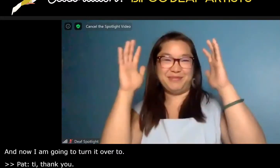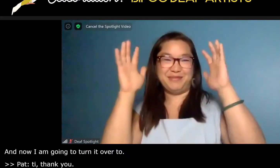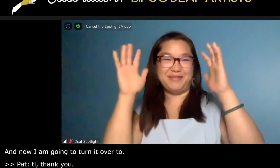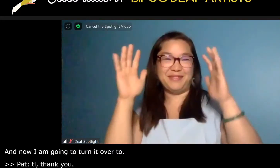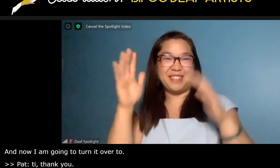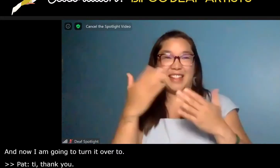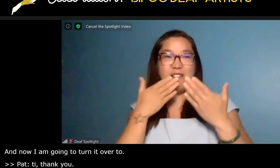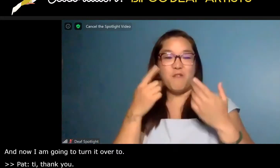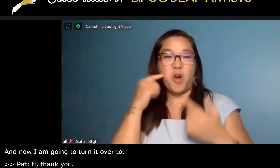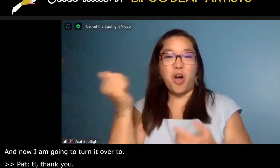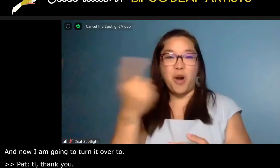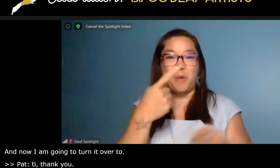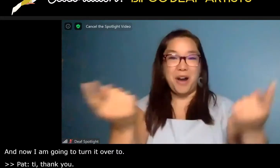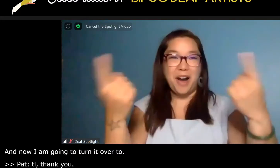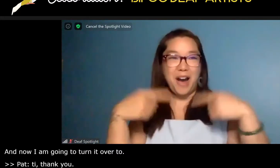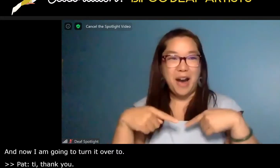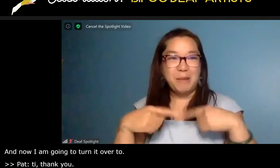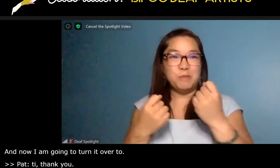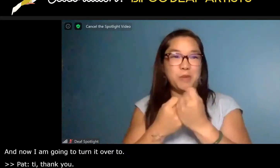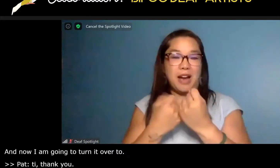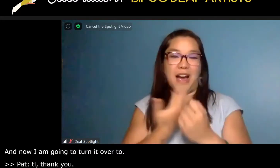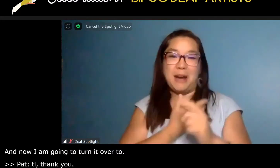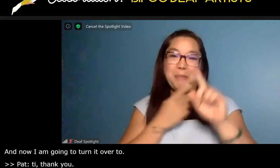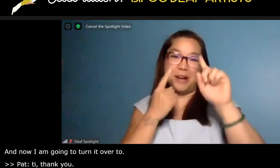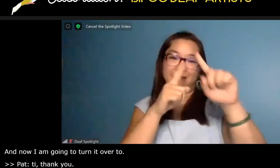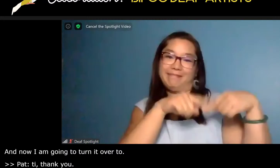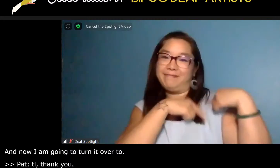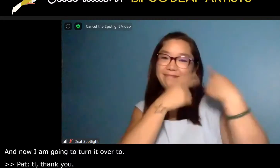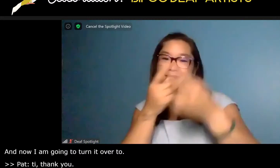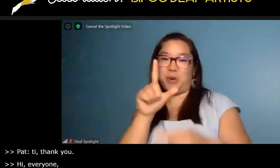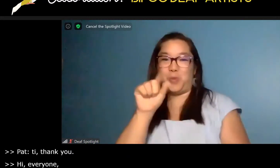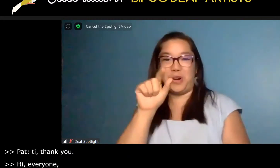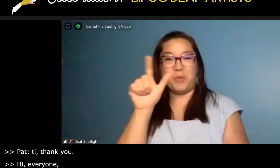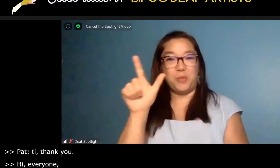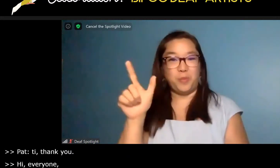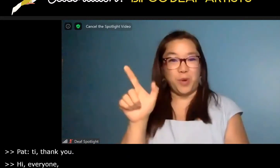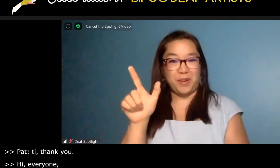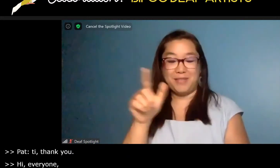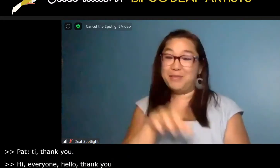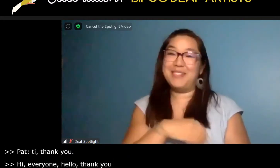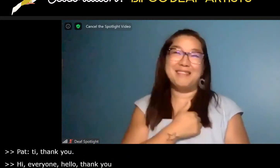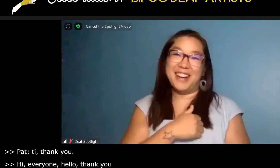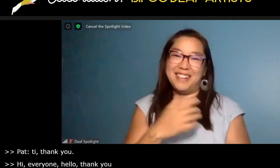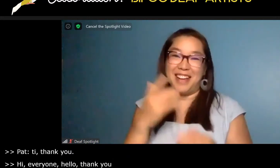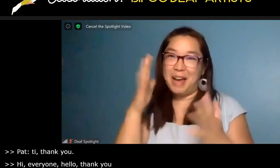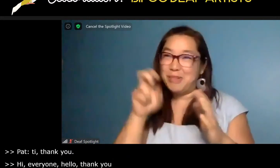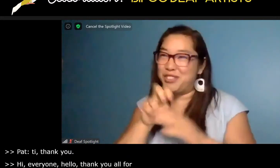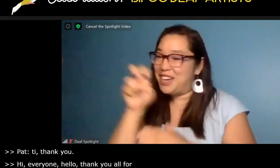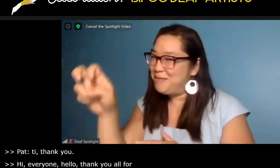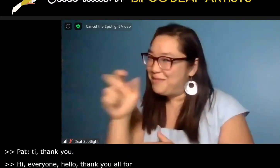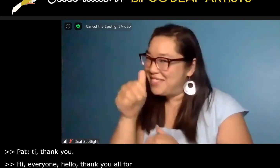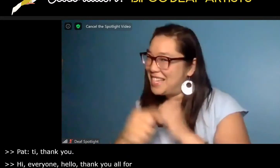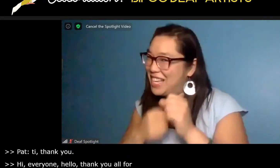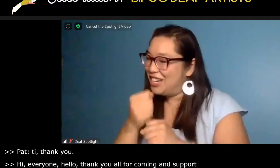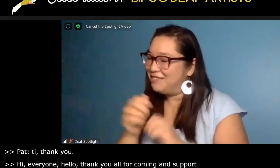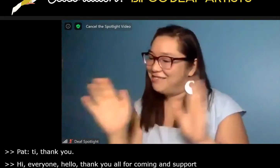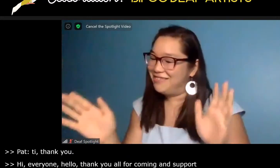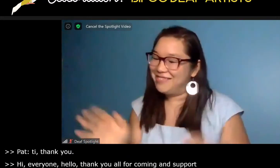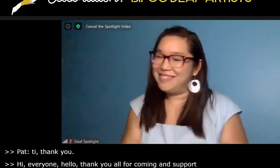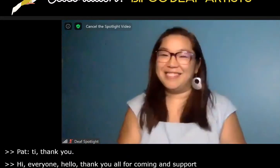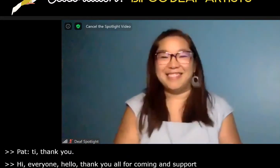Hi, everyone. Hello. Thank you. Thank you. Thank you all so much for coming and supporting us since